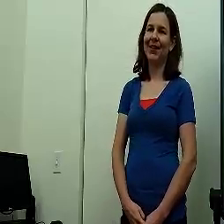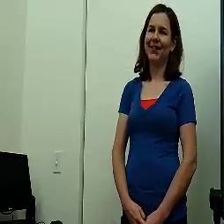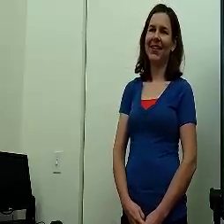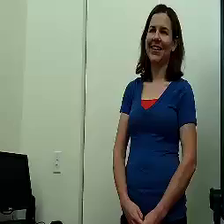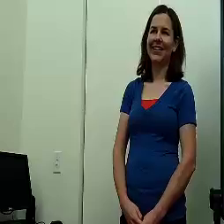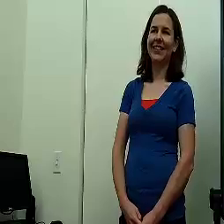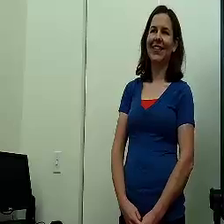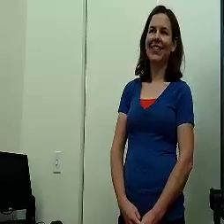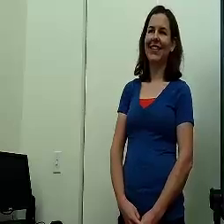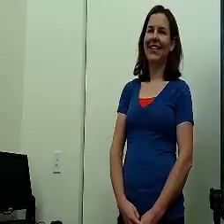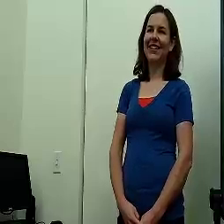your right hand.